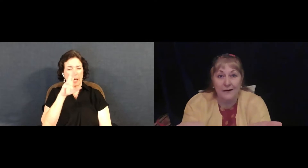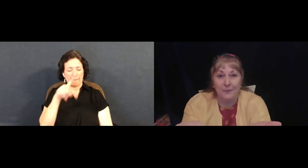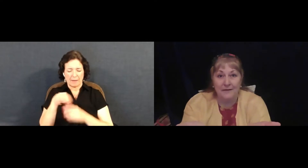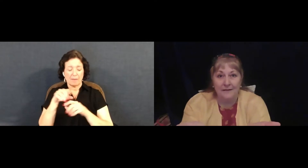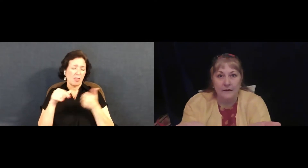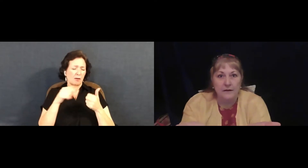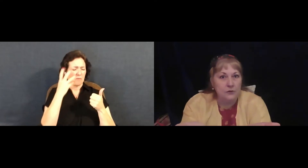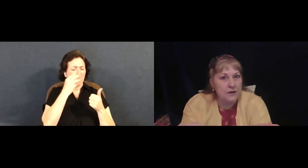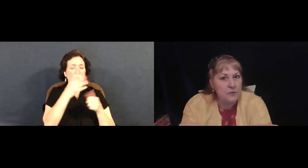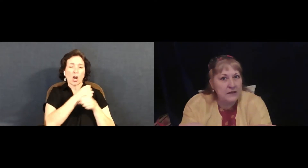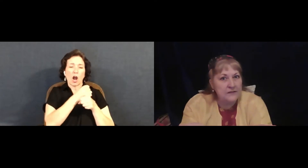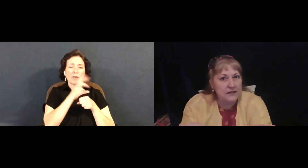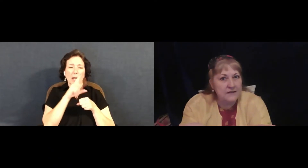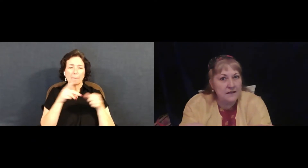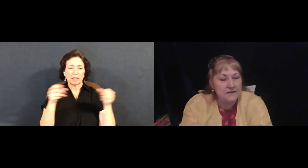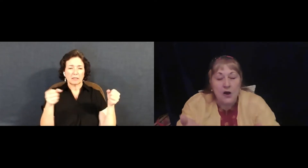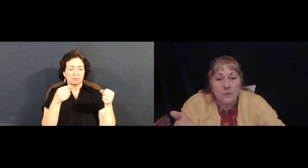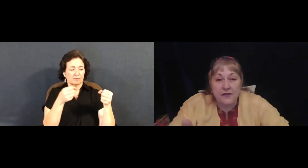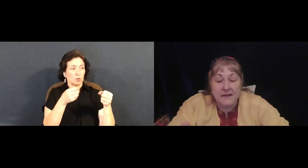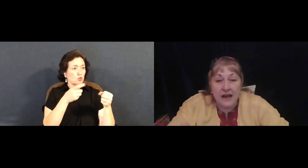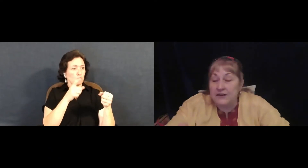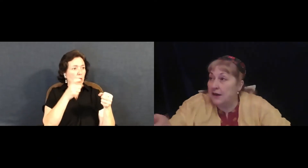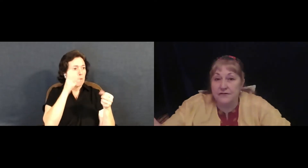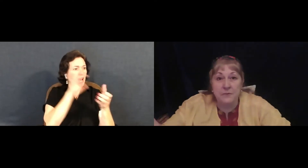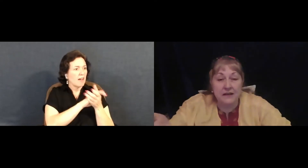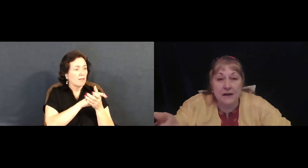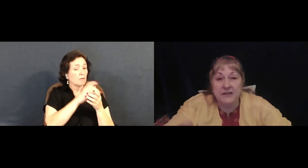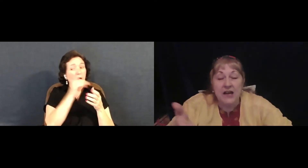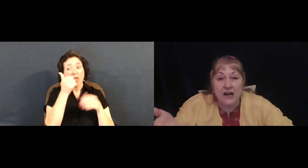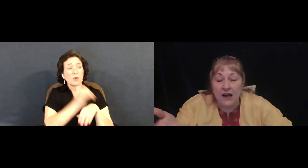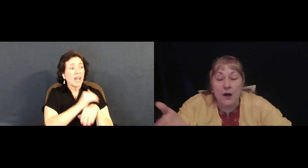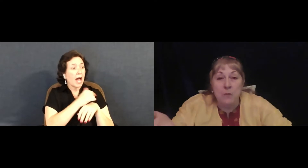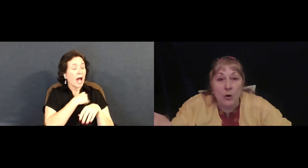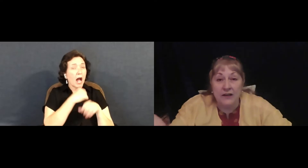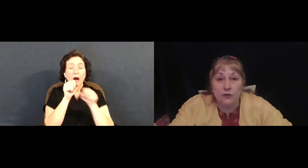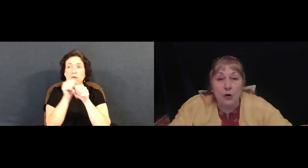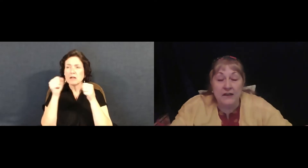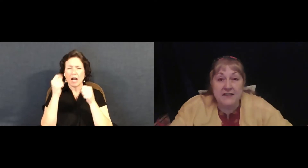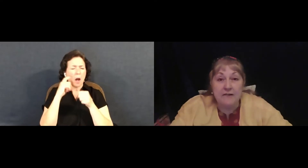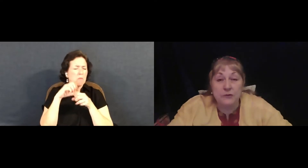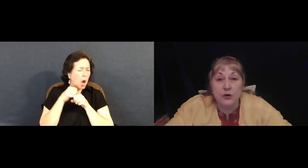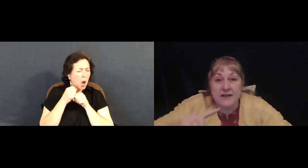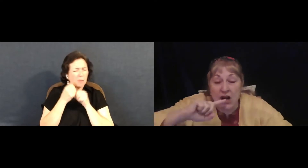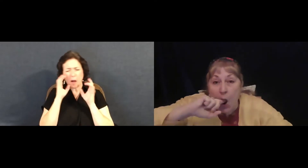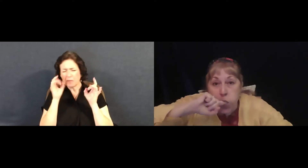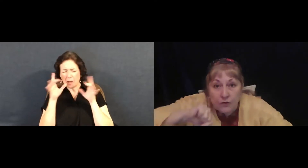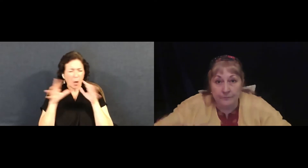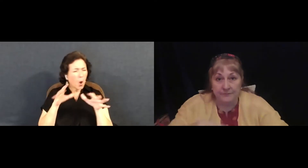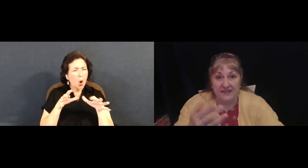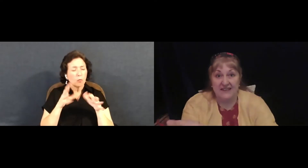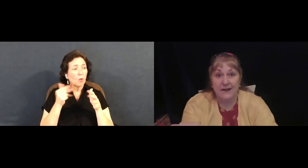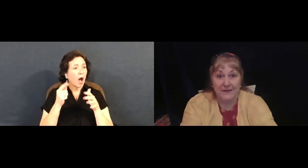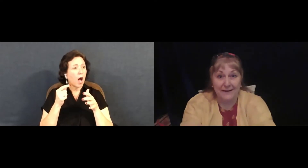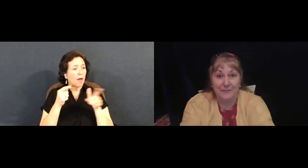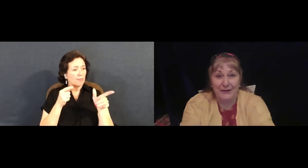coffee cup. "You'll never believe it," he says, "but from the other night, from the cupboard, a moaning, a groaning, a terrible noise, and